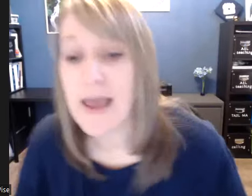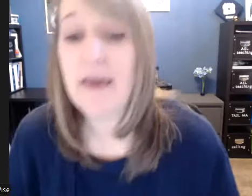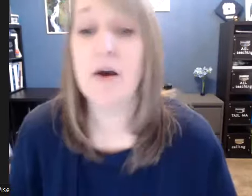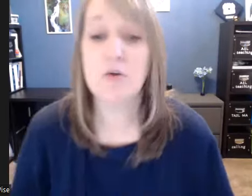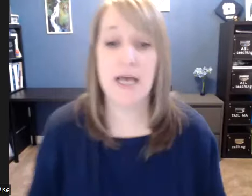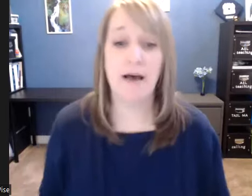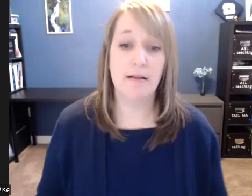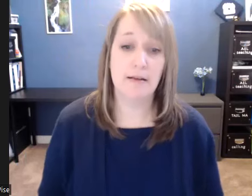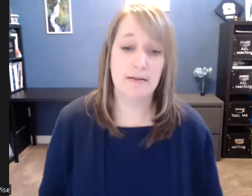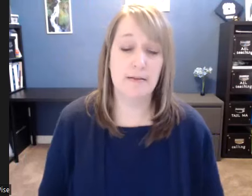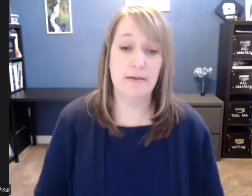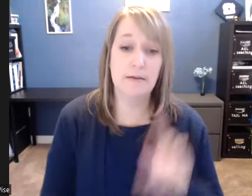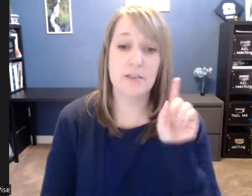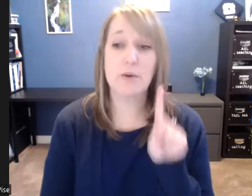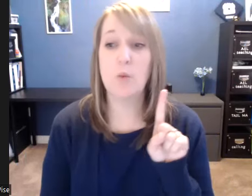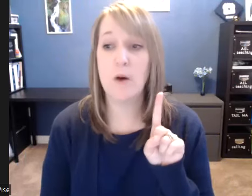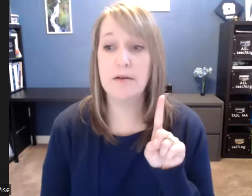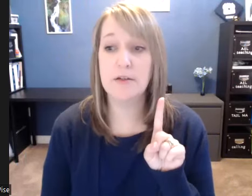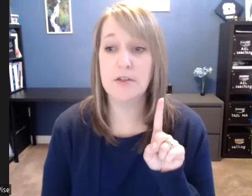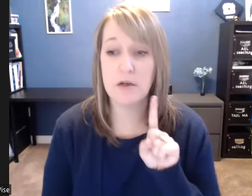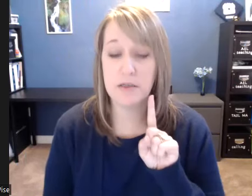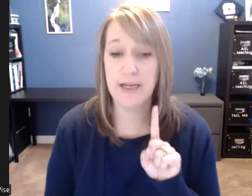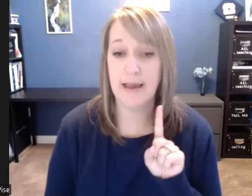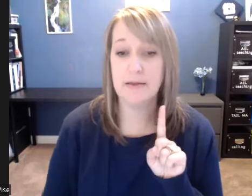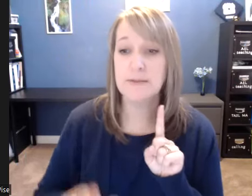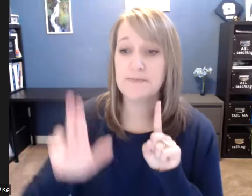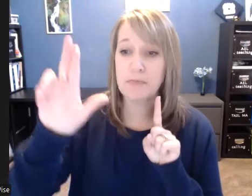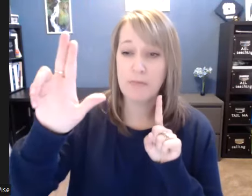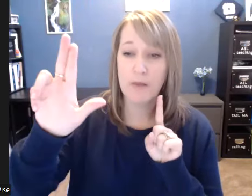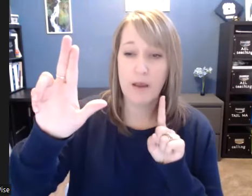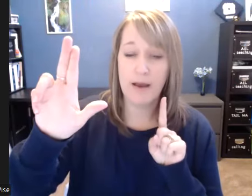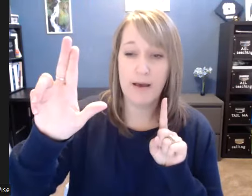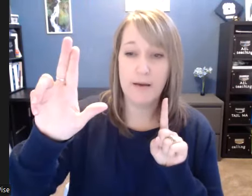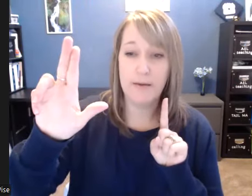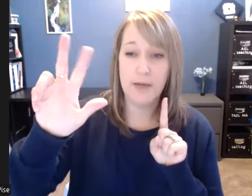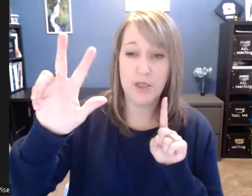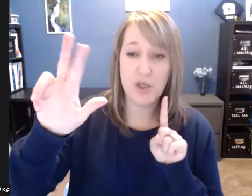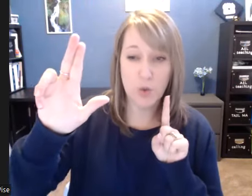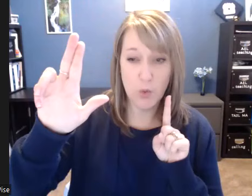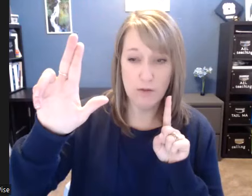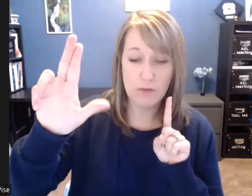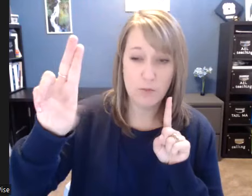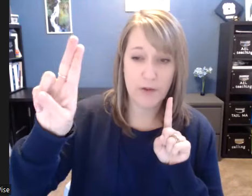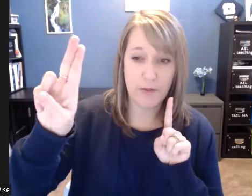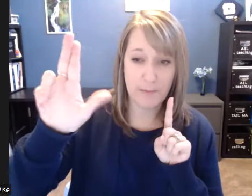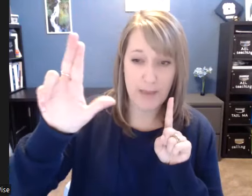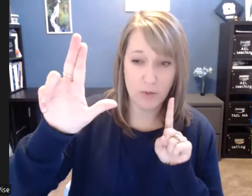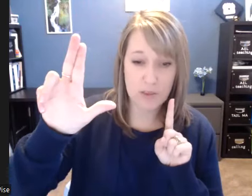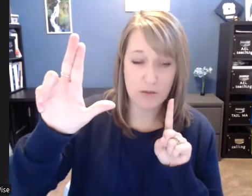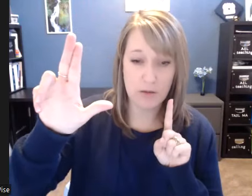a hotel. You want a 1 on your non-dominant hand, a U with your thumb out on